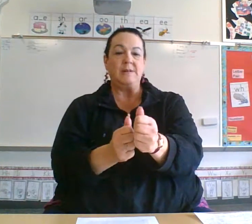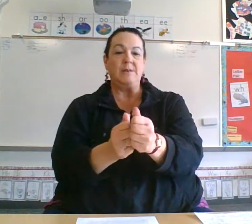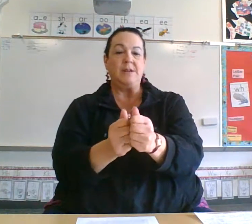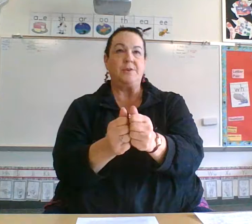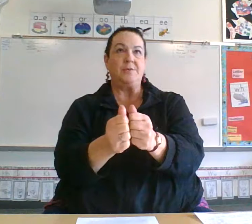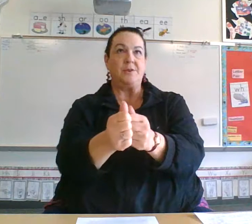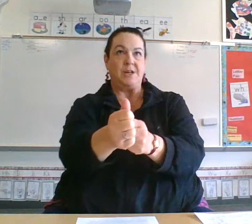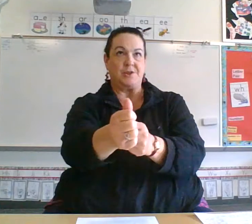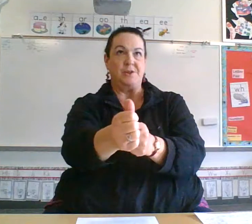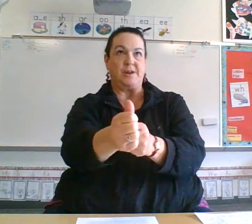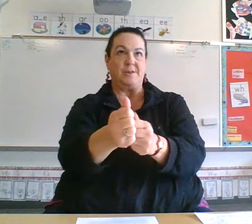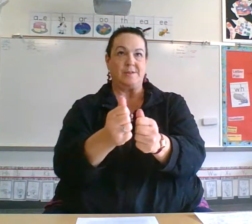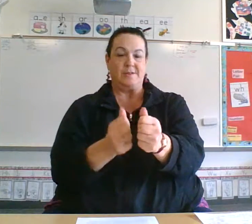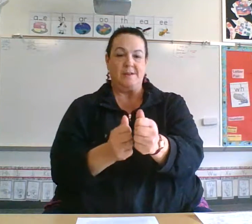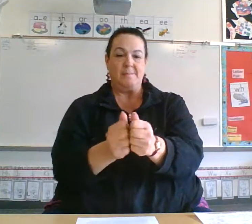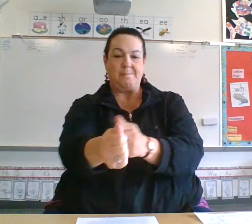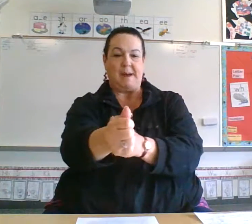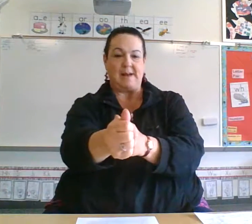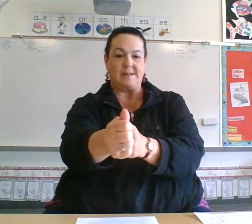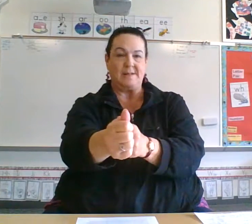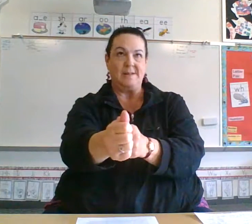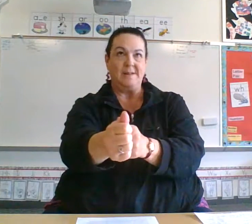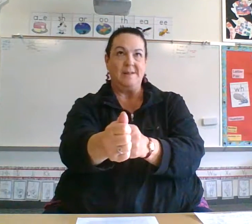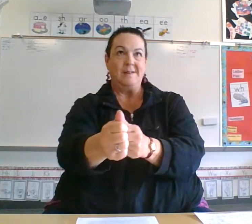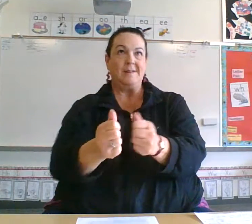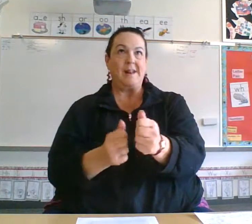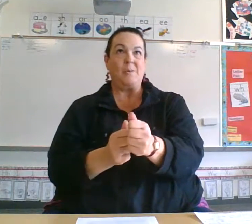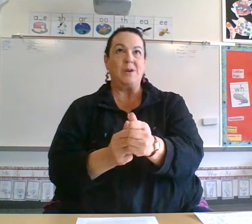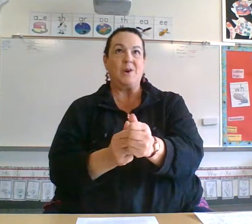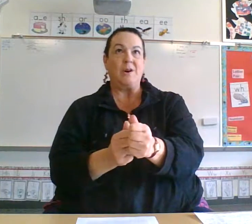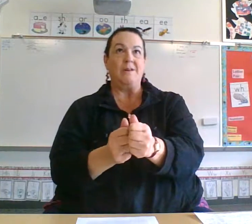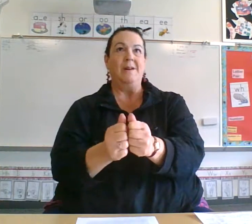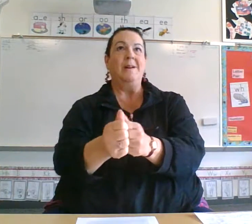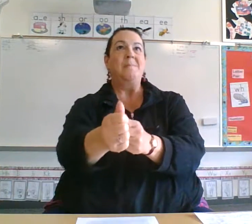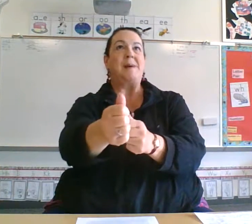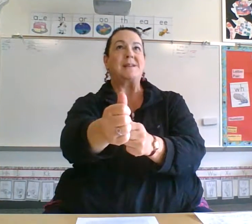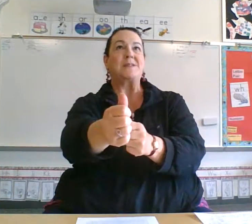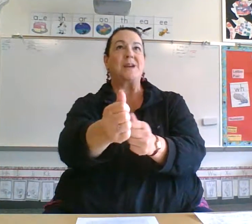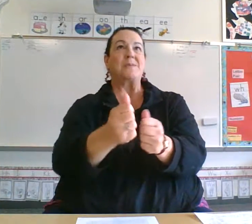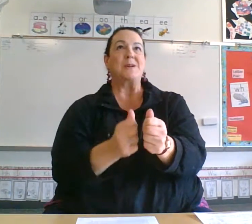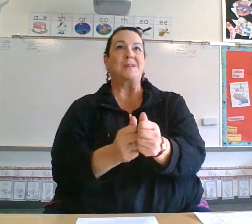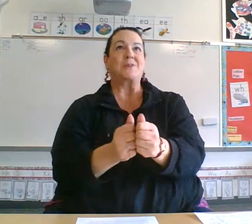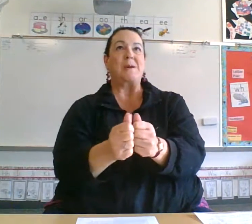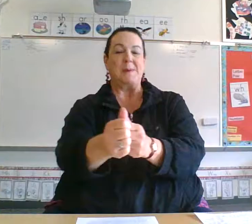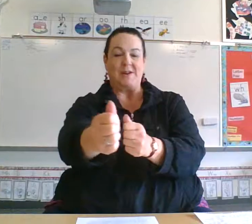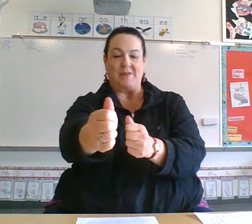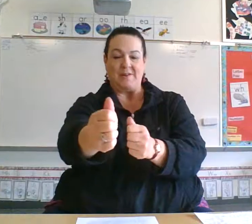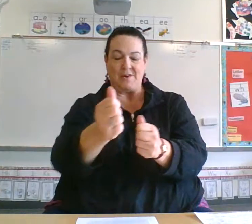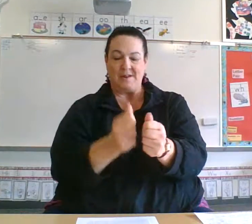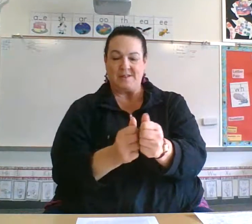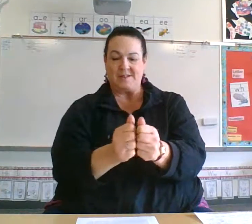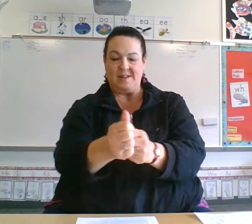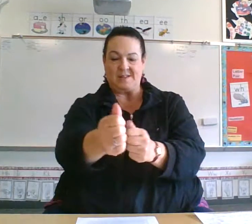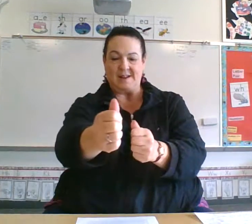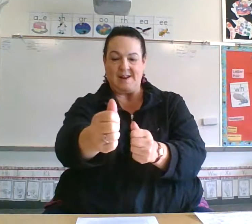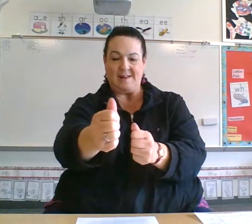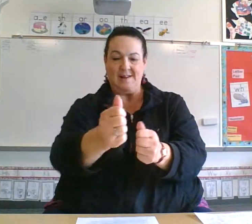literally do touch knuckles. Pass. Like one car passing the other one and scraping its fender, its side.